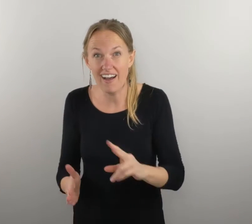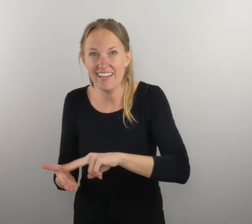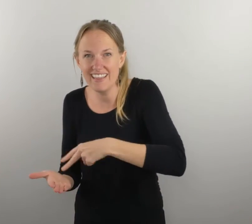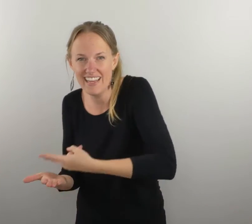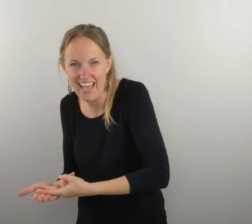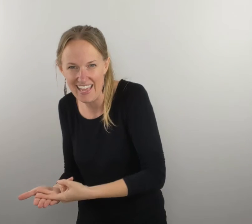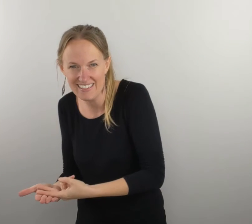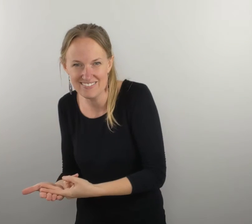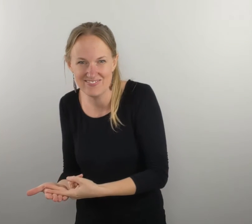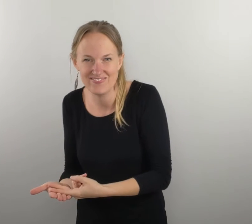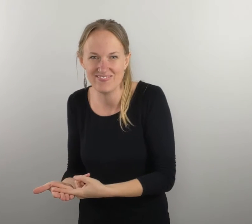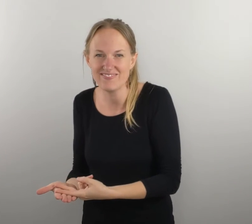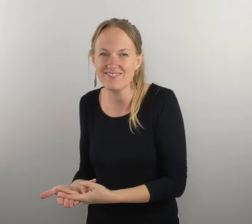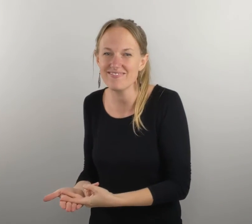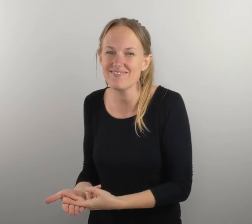body lay,